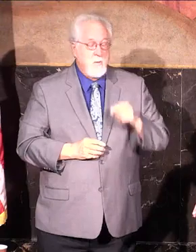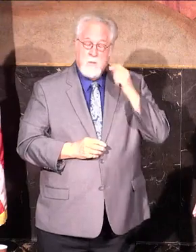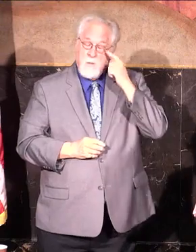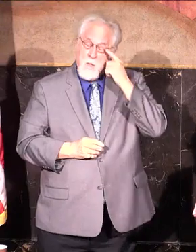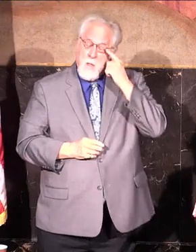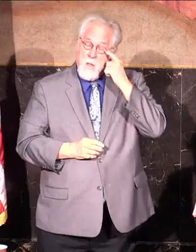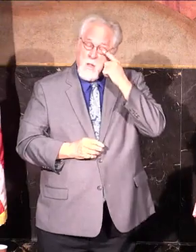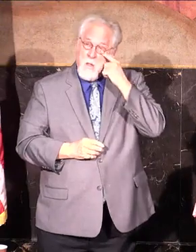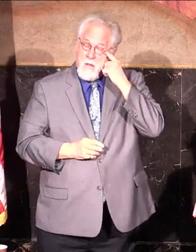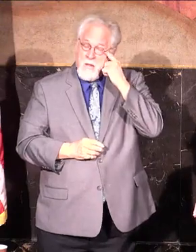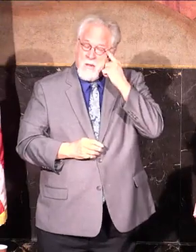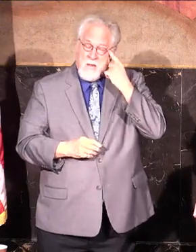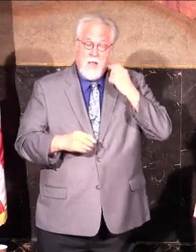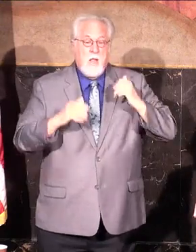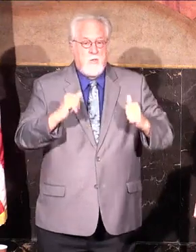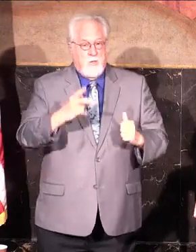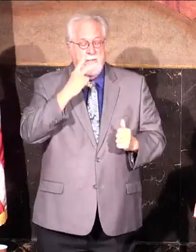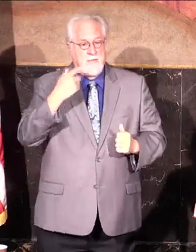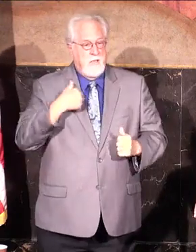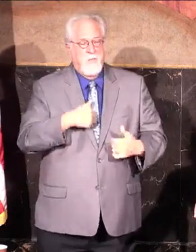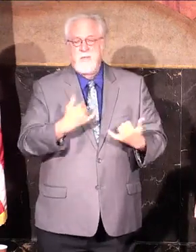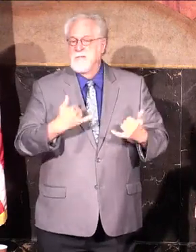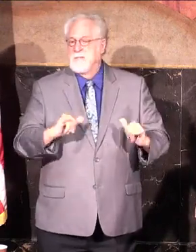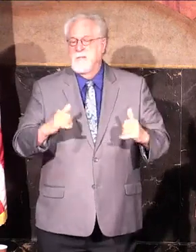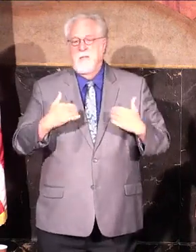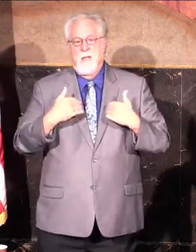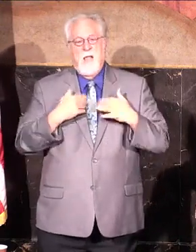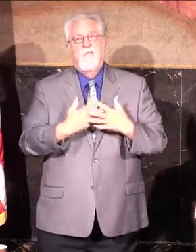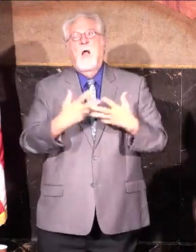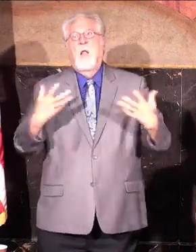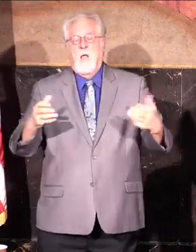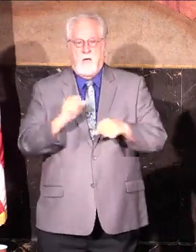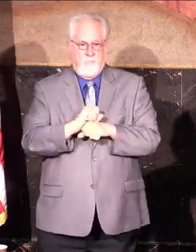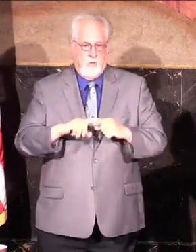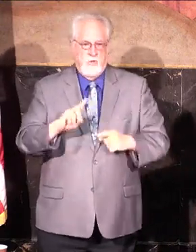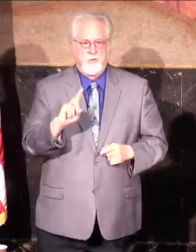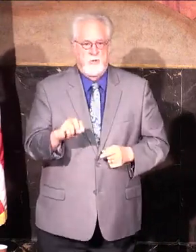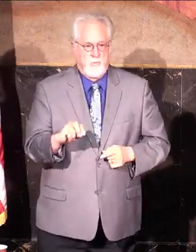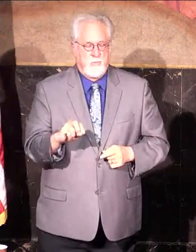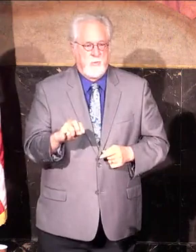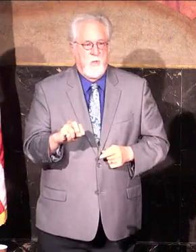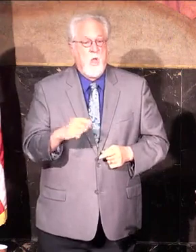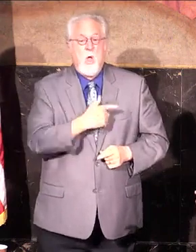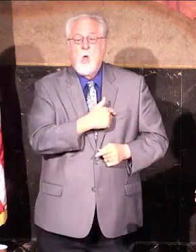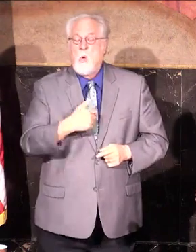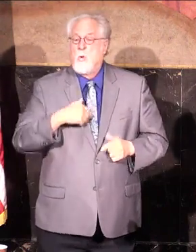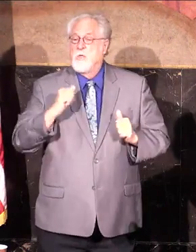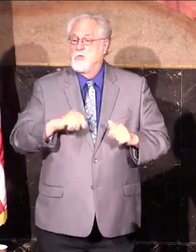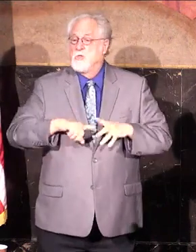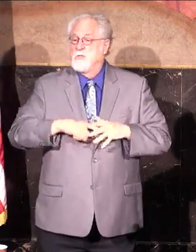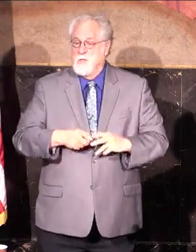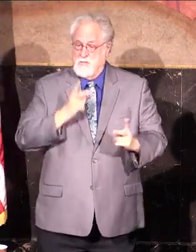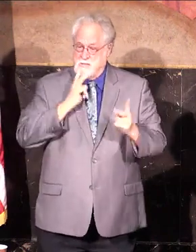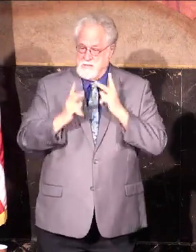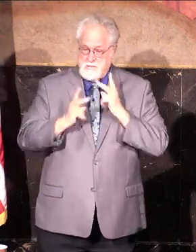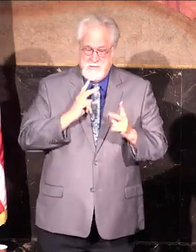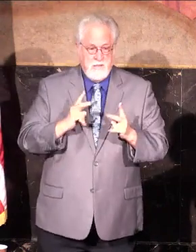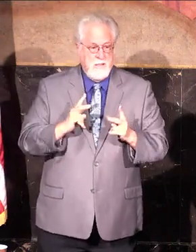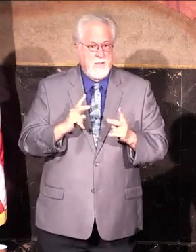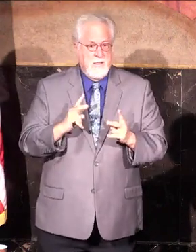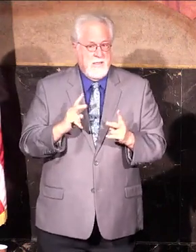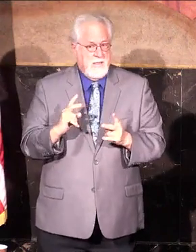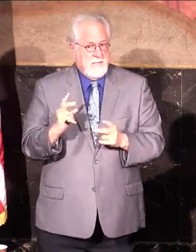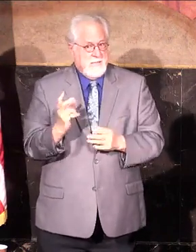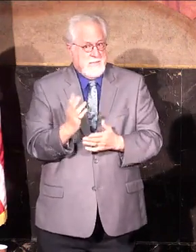So from those numbers, you can see we still have a lot of work to do. We should start seeing any day now,